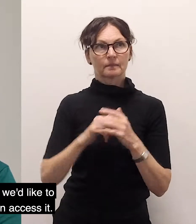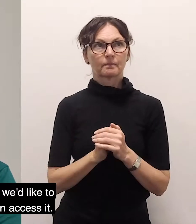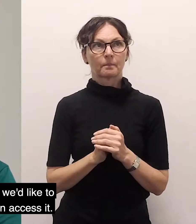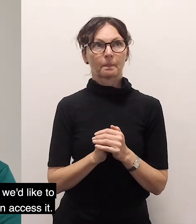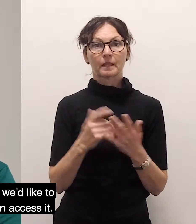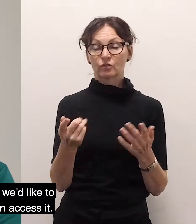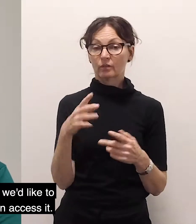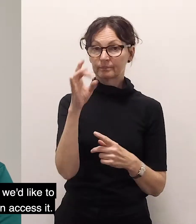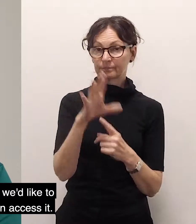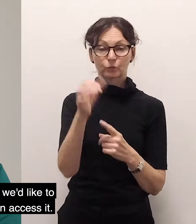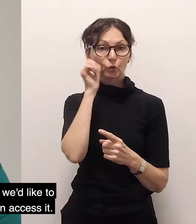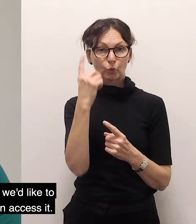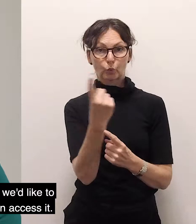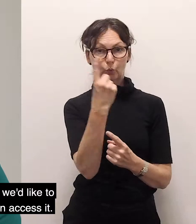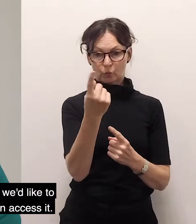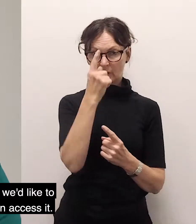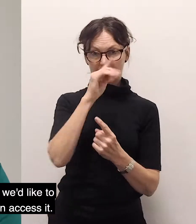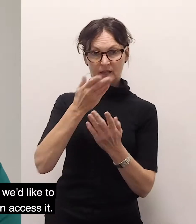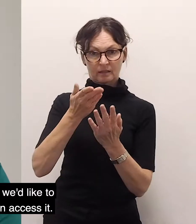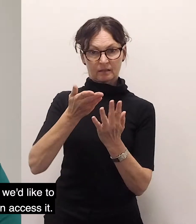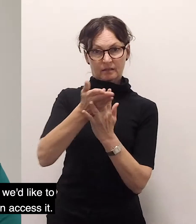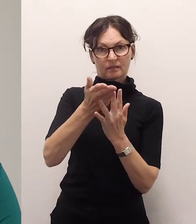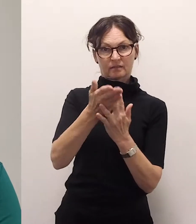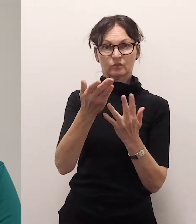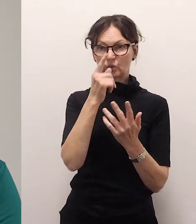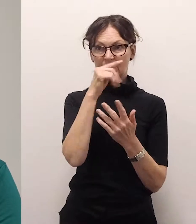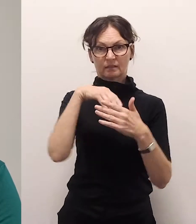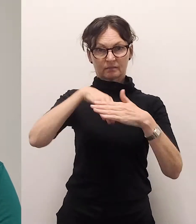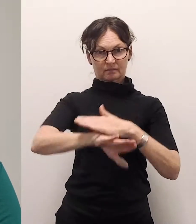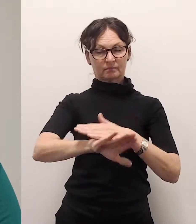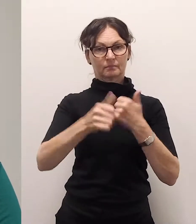And of course, we'd like to look at who can access it.